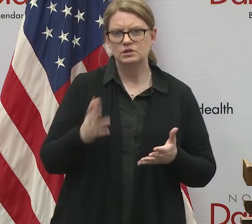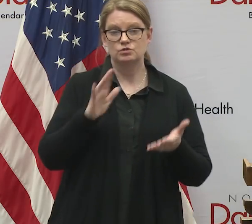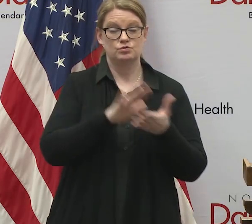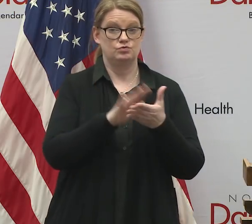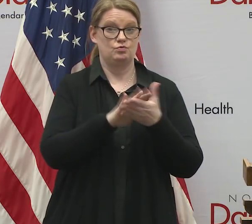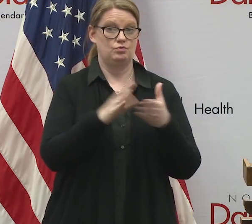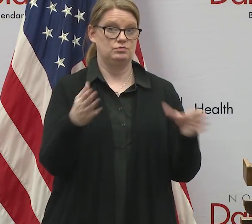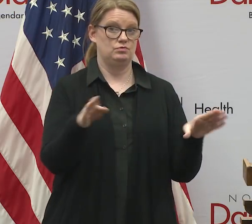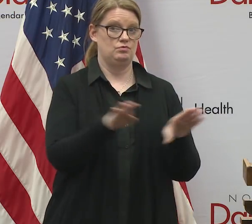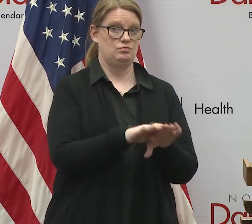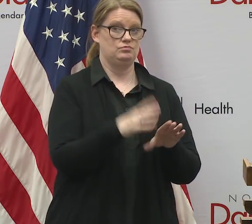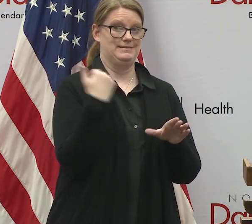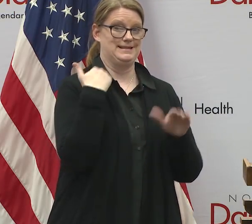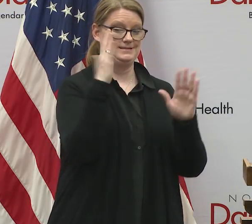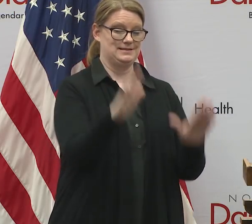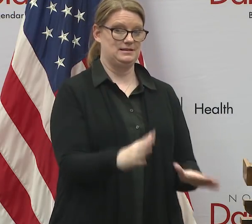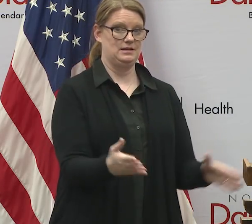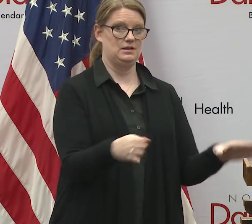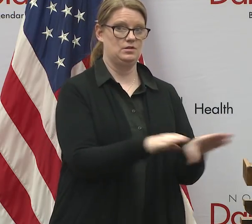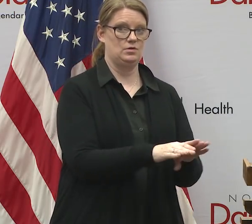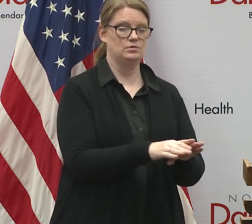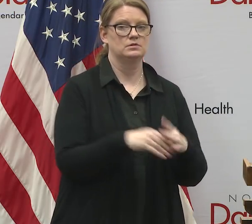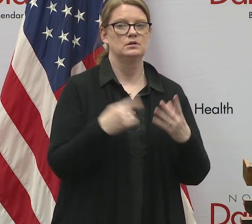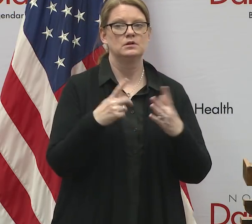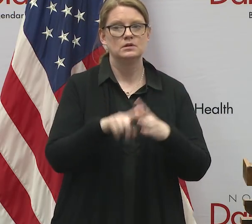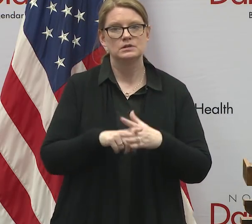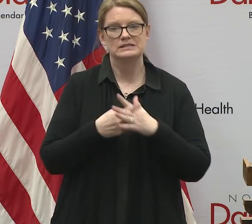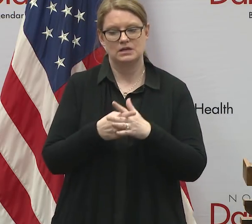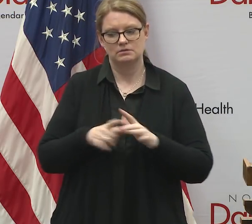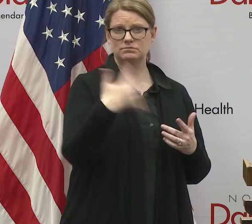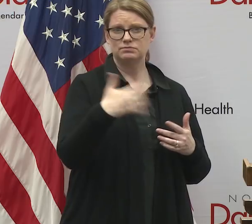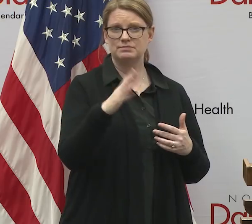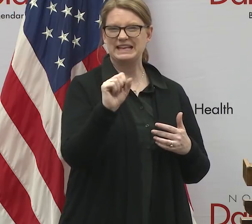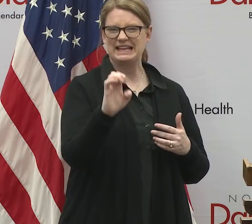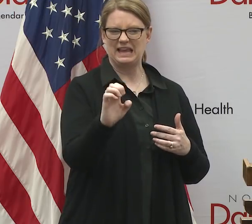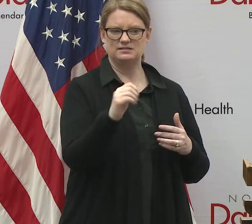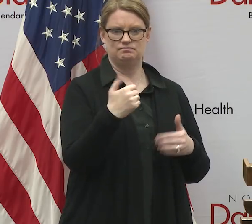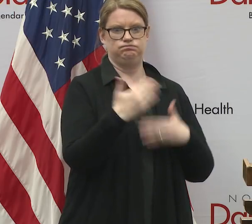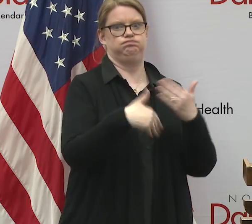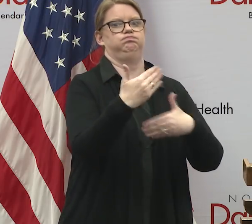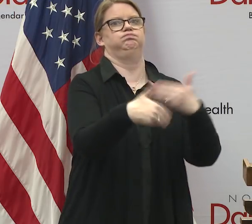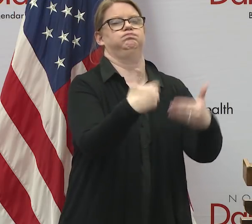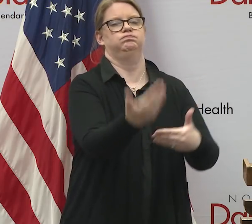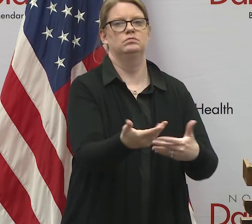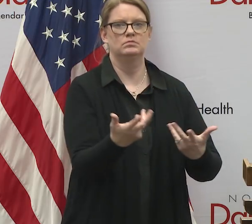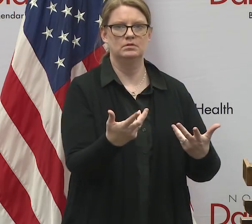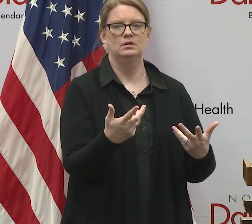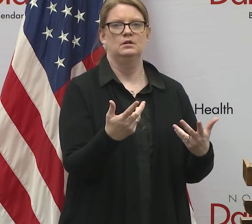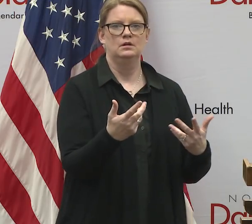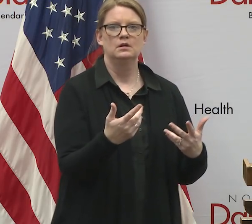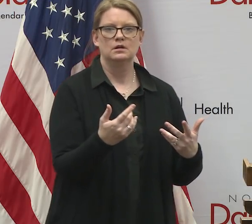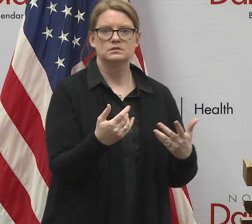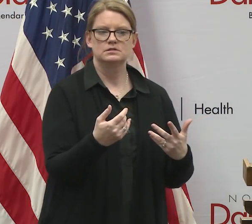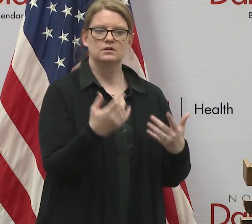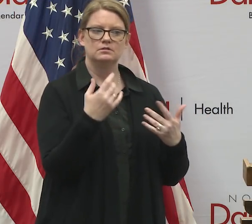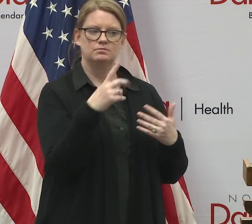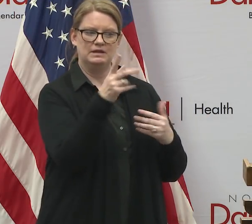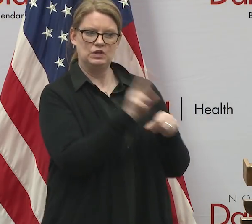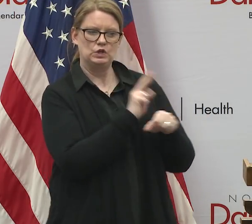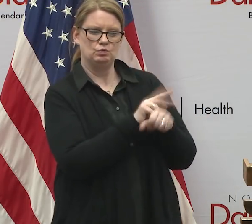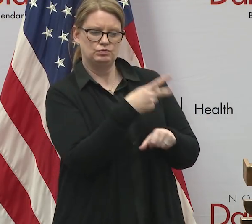as it can be in terms of our available capacity. So this is not the time to get complacent at